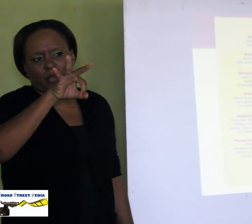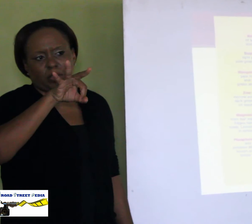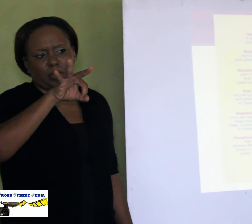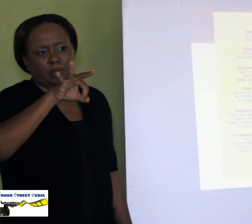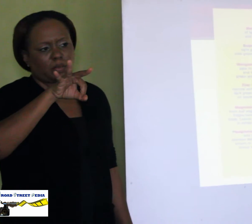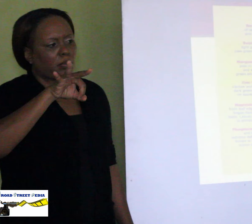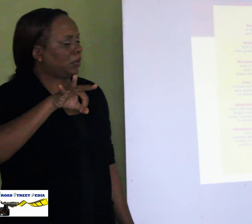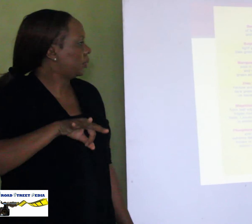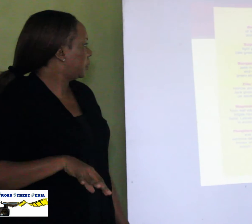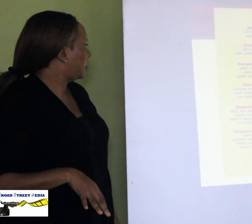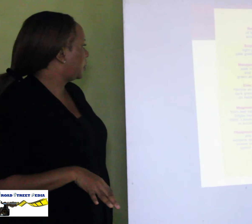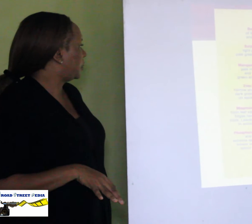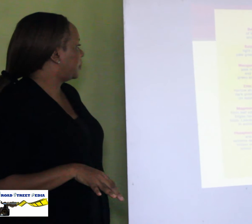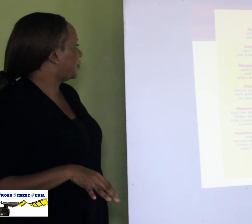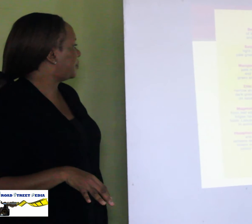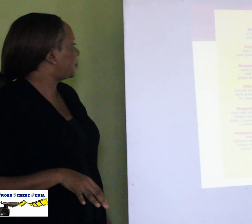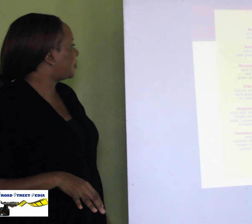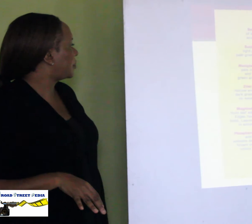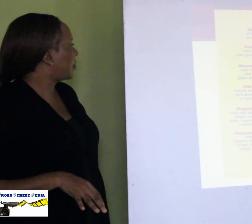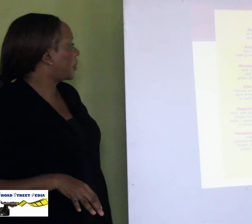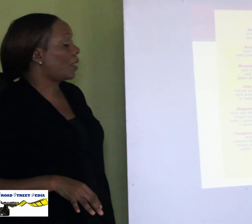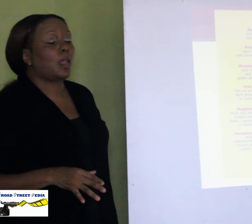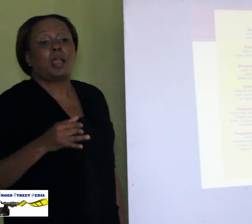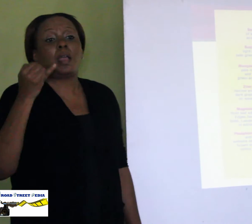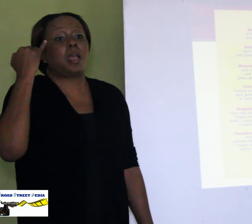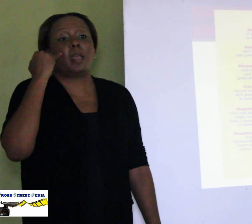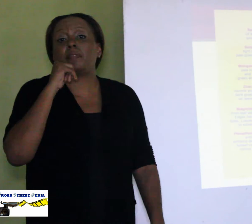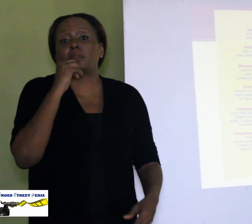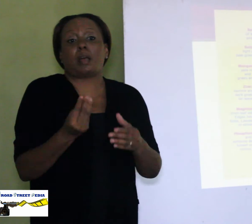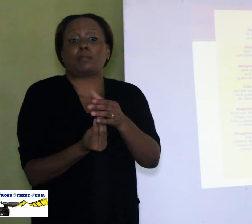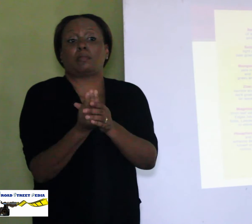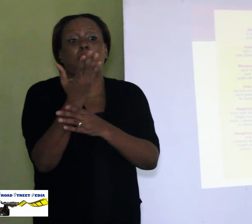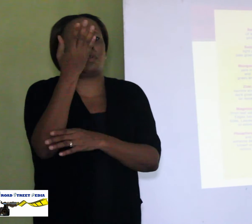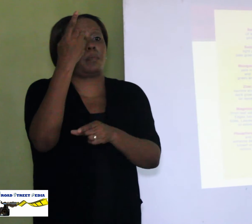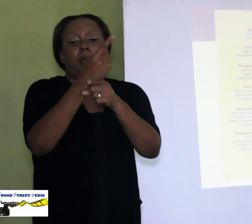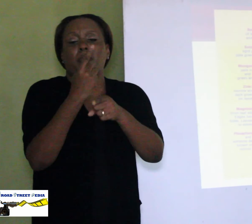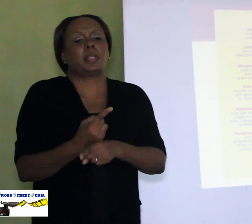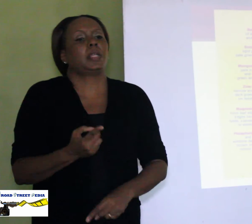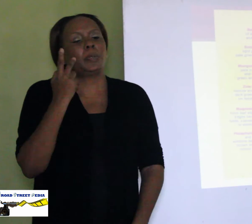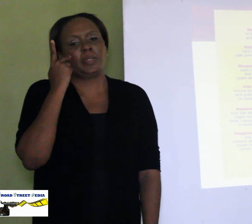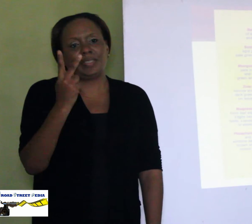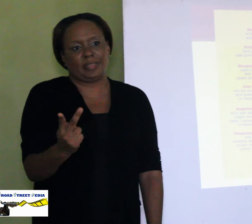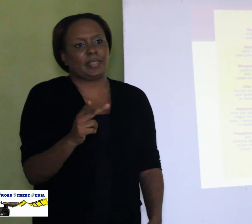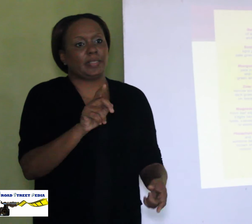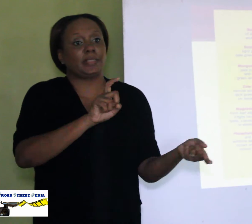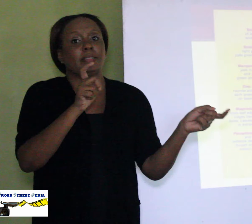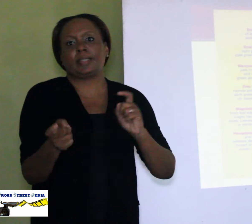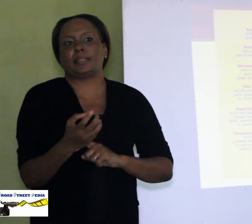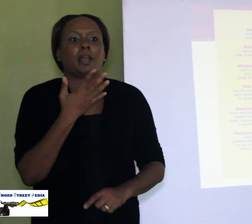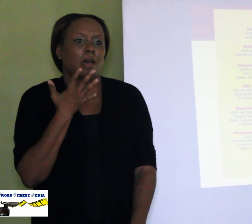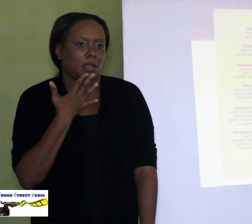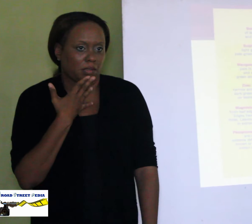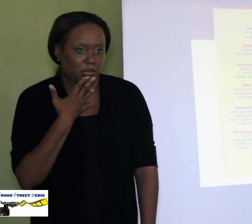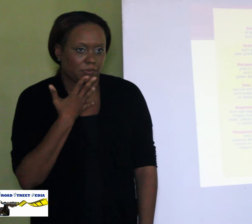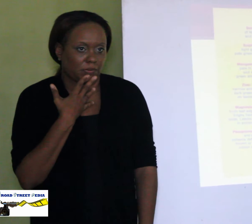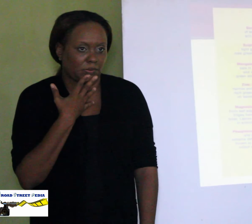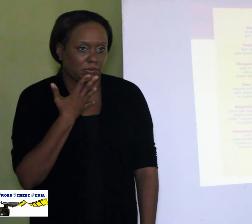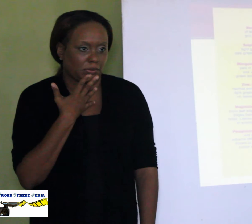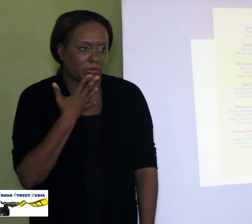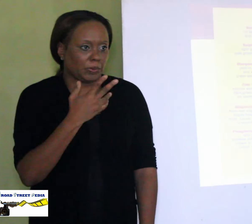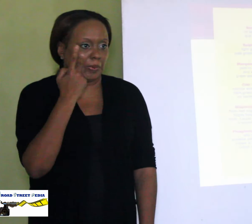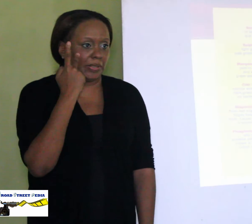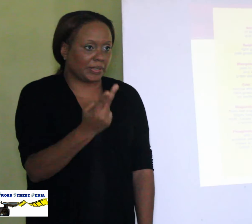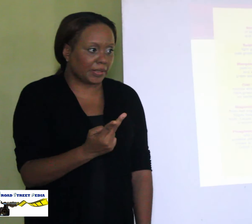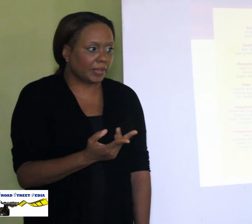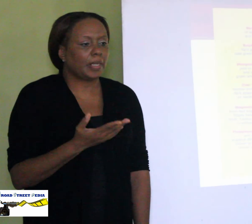that the tree is lacking, it will demonstrate it in the leaves. So we just have to look at the leaves of the plant and